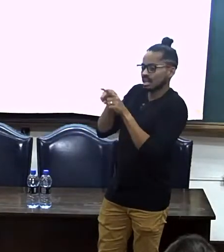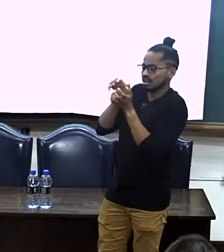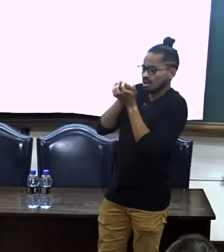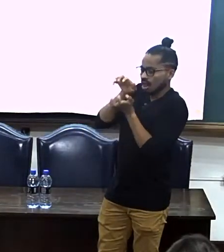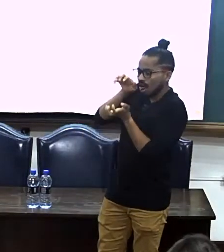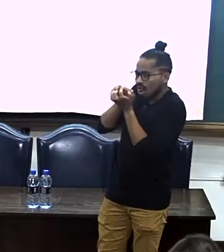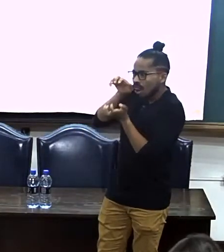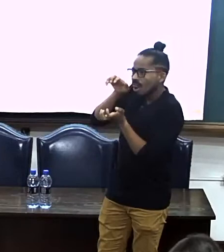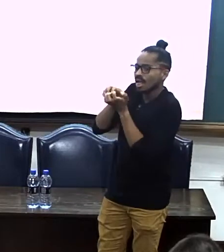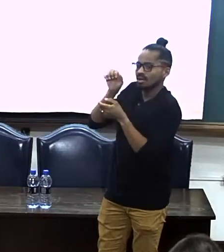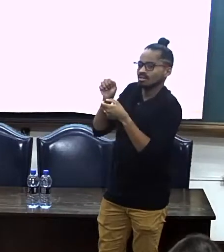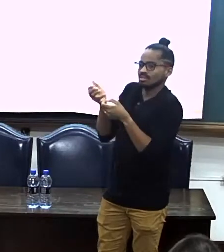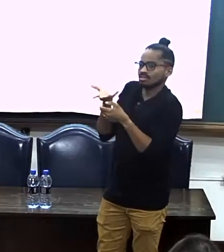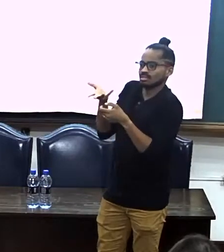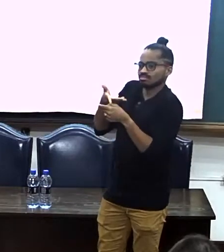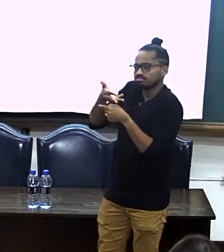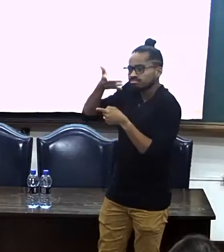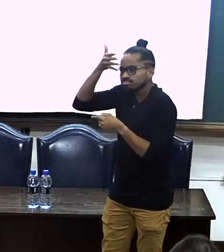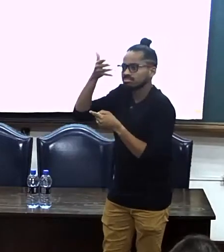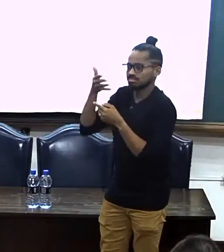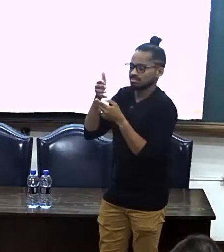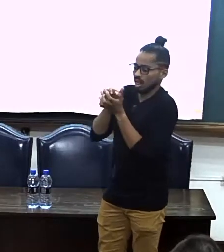and coda consonants.